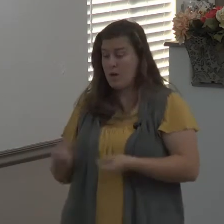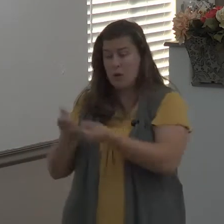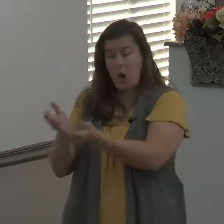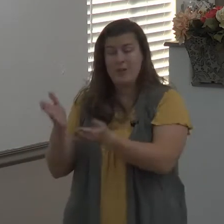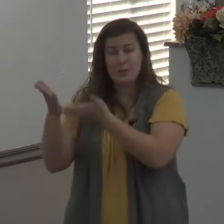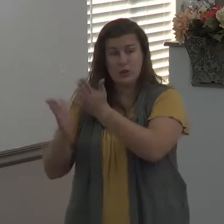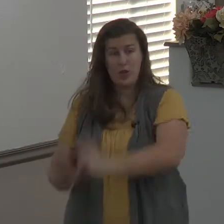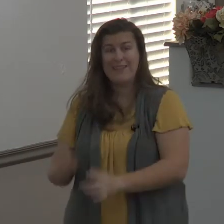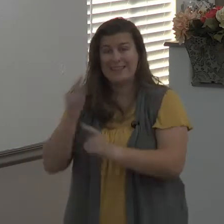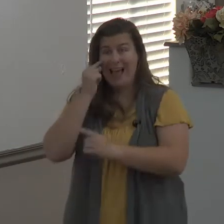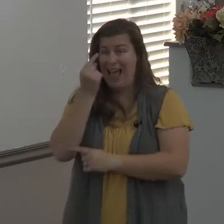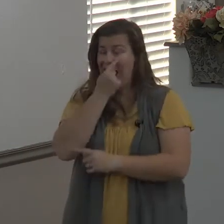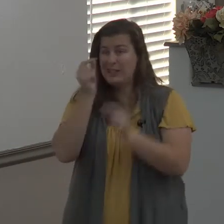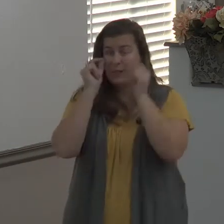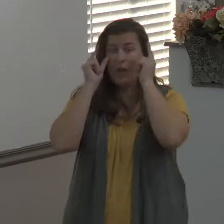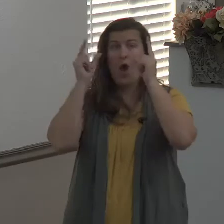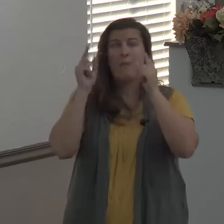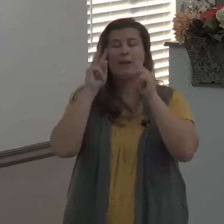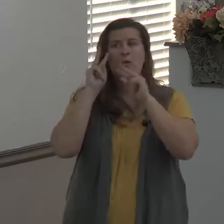That's all that it was.